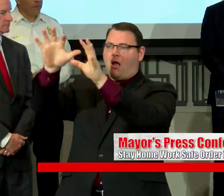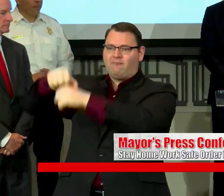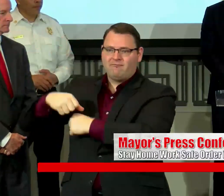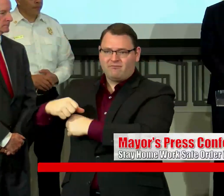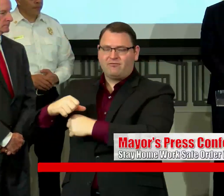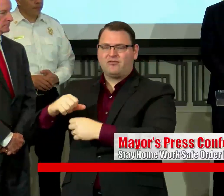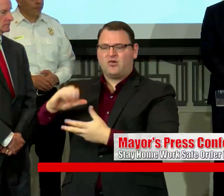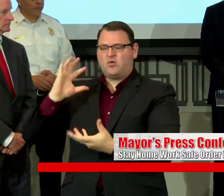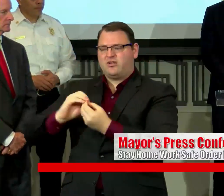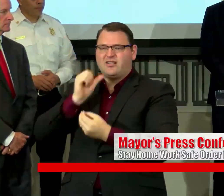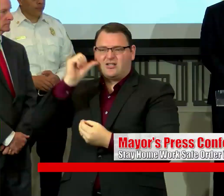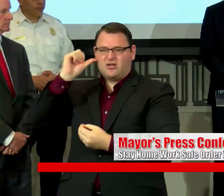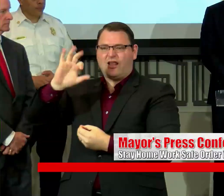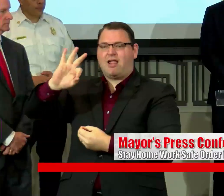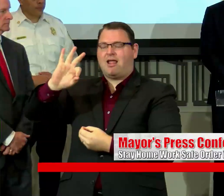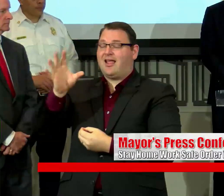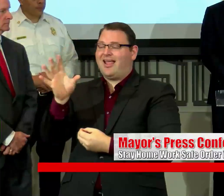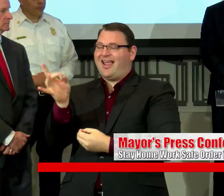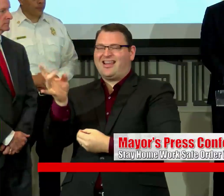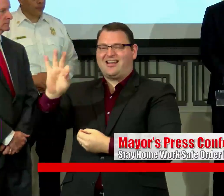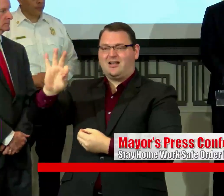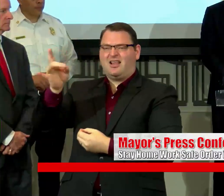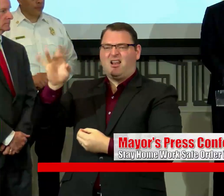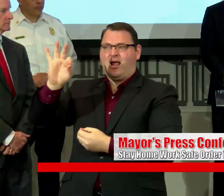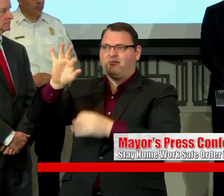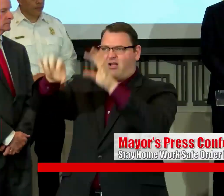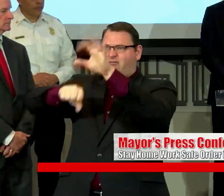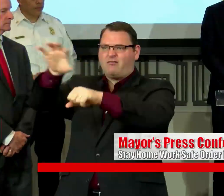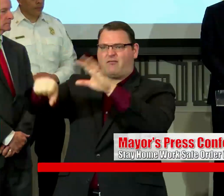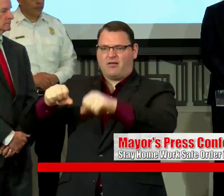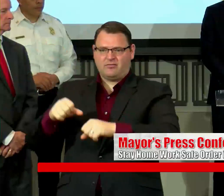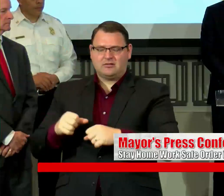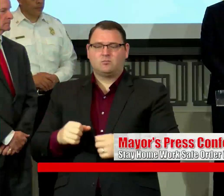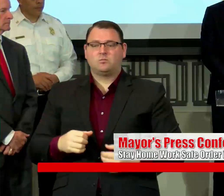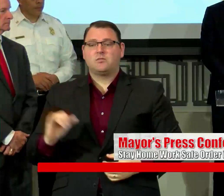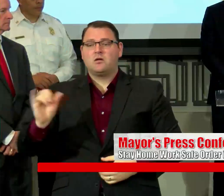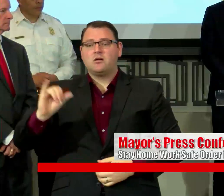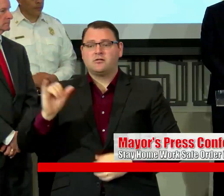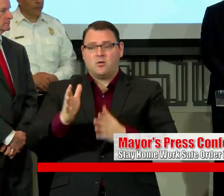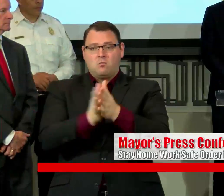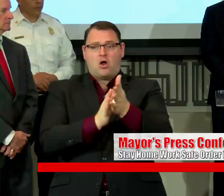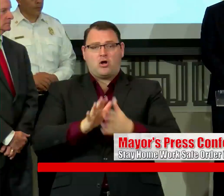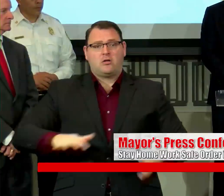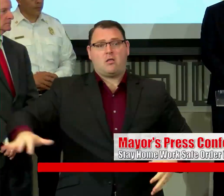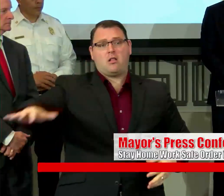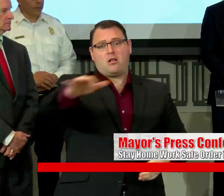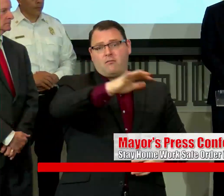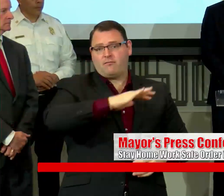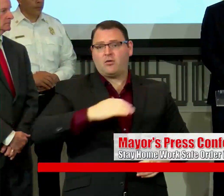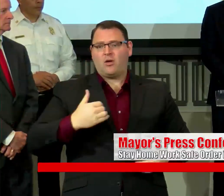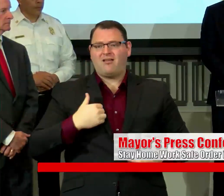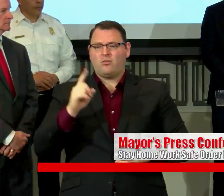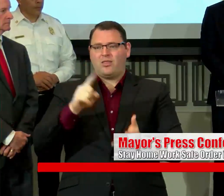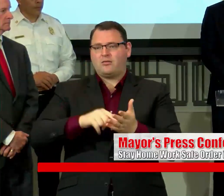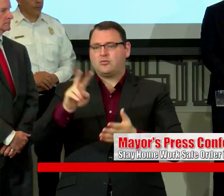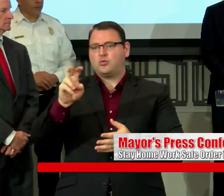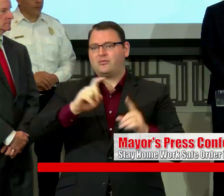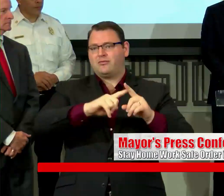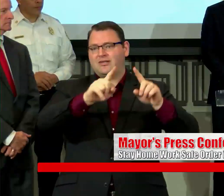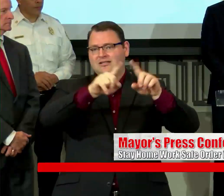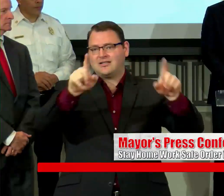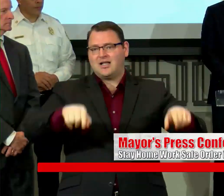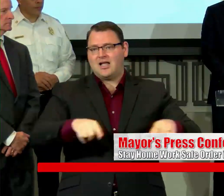In addition, 1,200 signs have been deployed throughout the parks system, 800 in English and 400